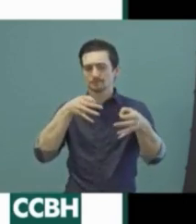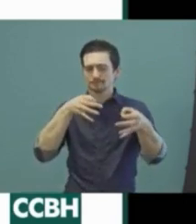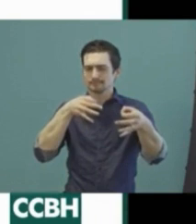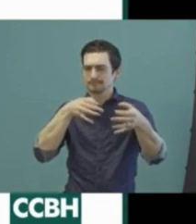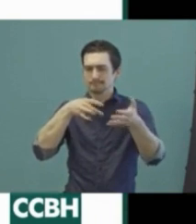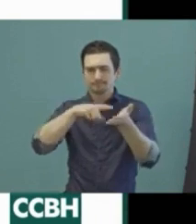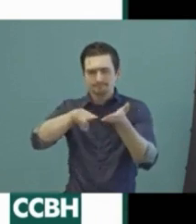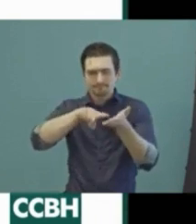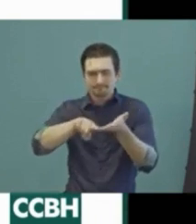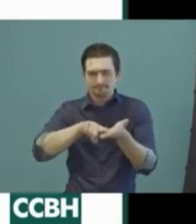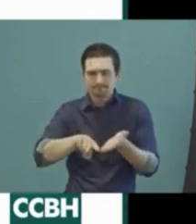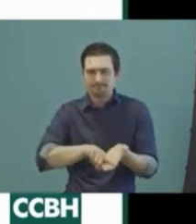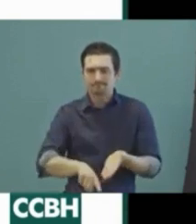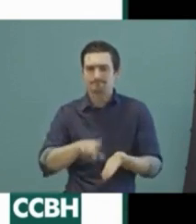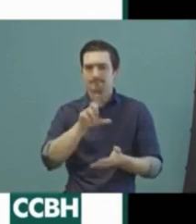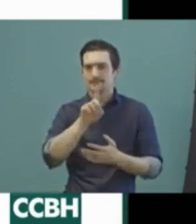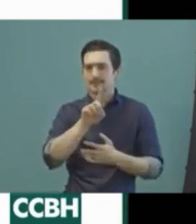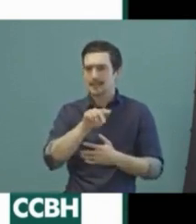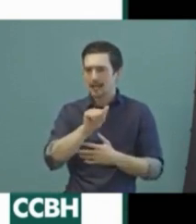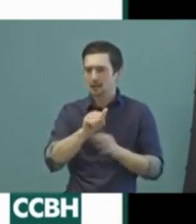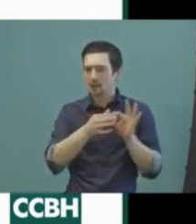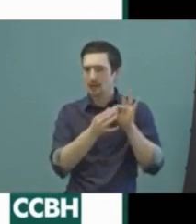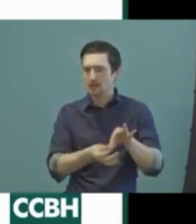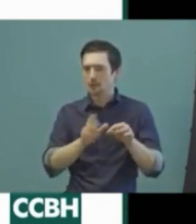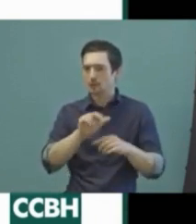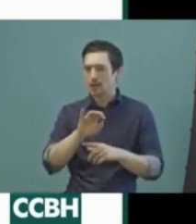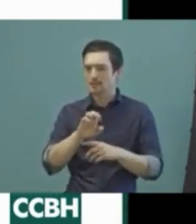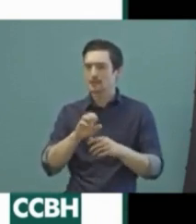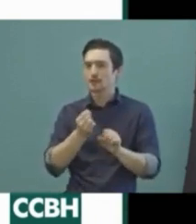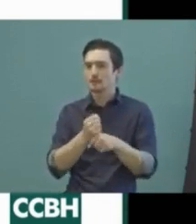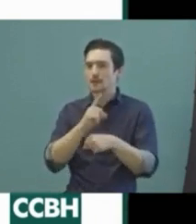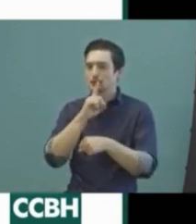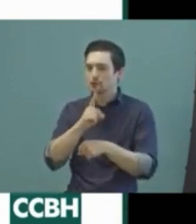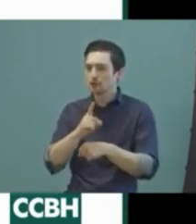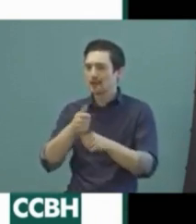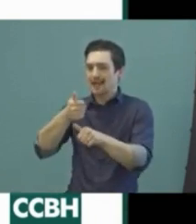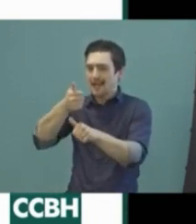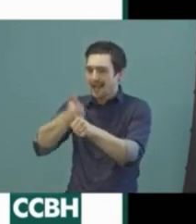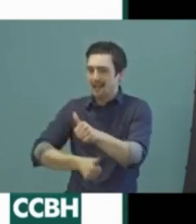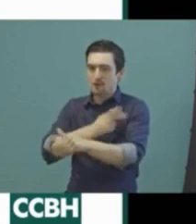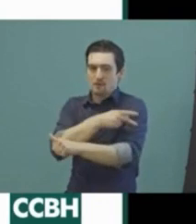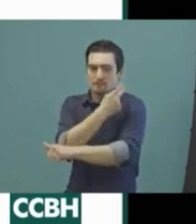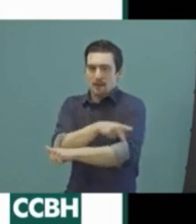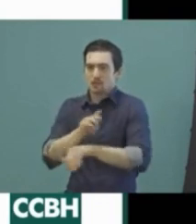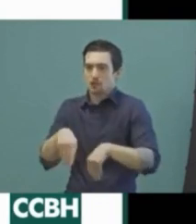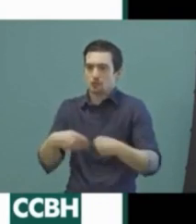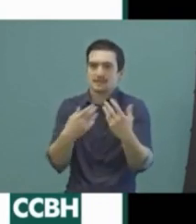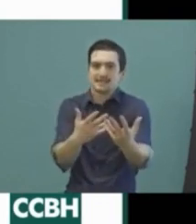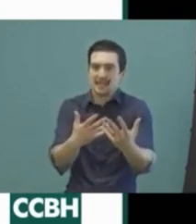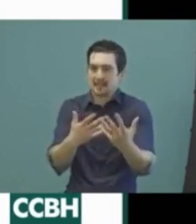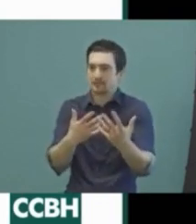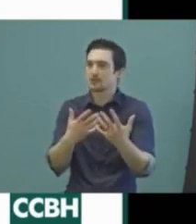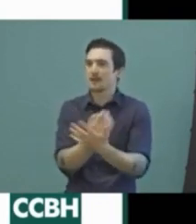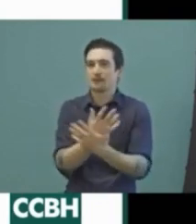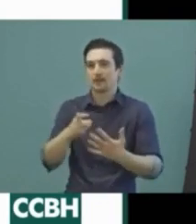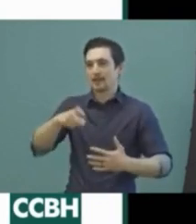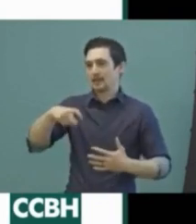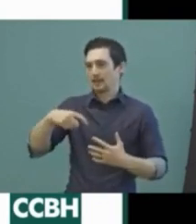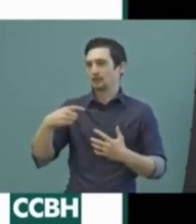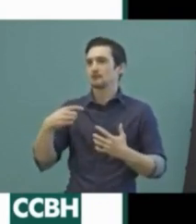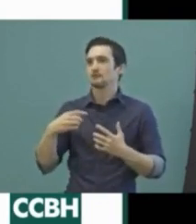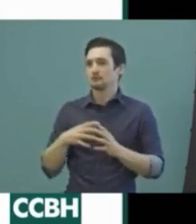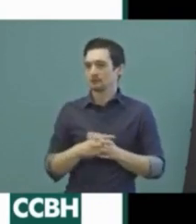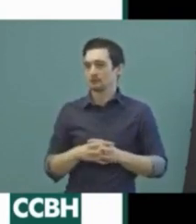of cases so we can ensure everyone is receiving everything they need at the moment that they need it in our